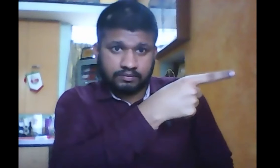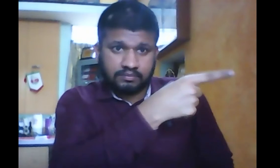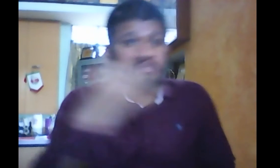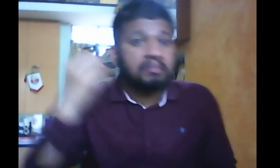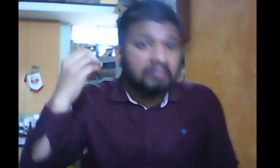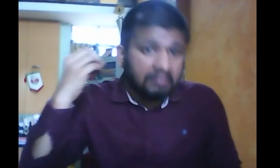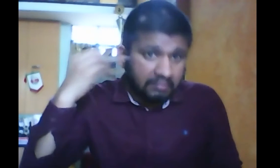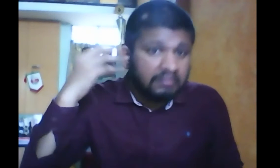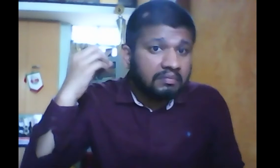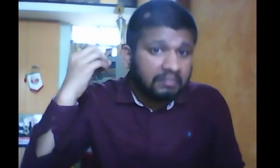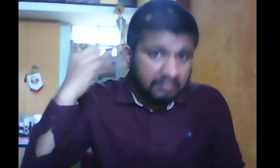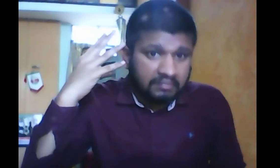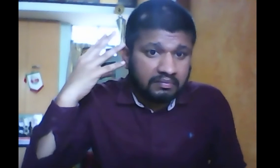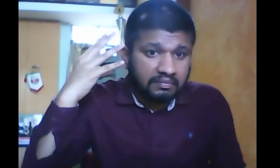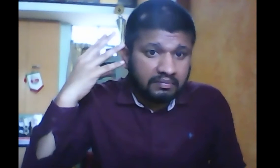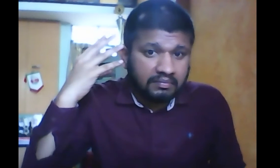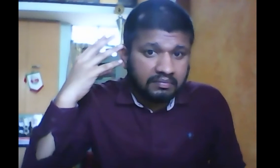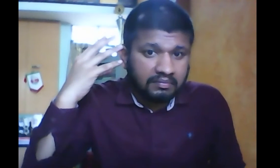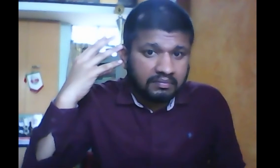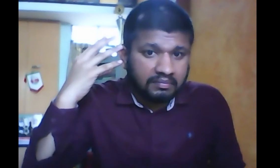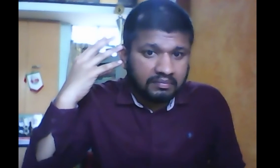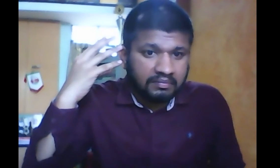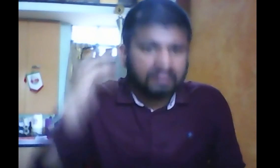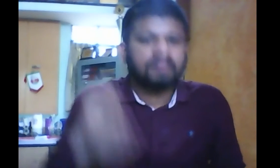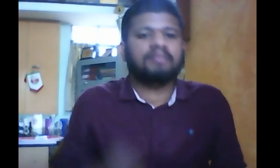He is hearing. Hearing.